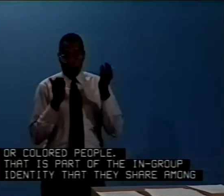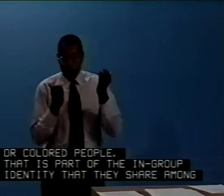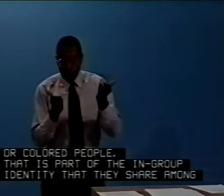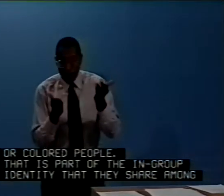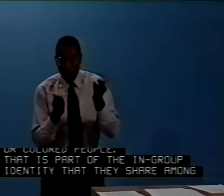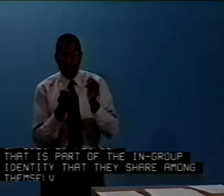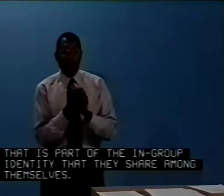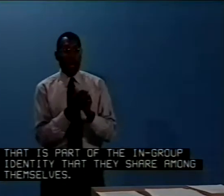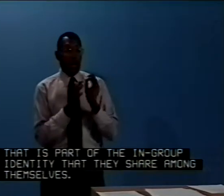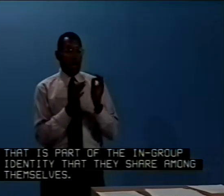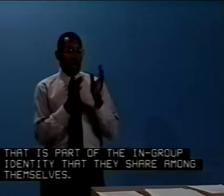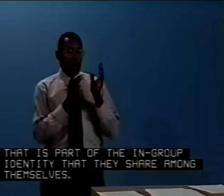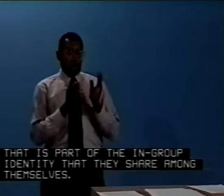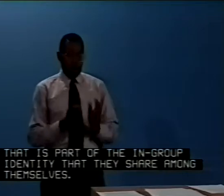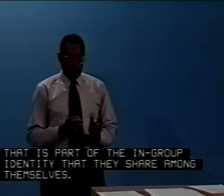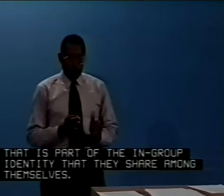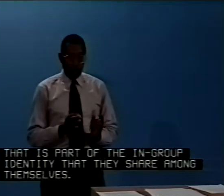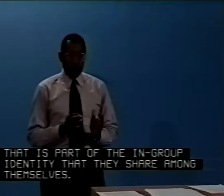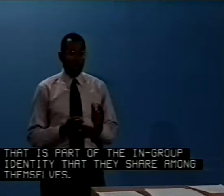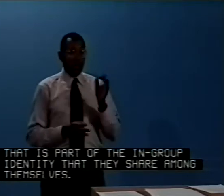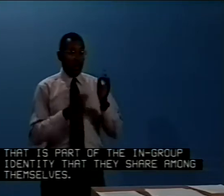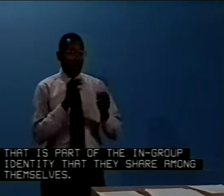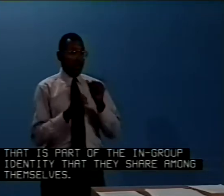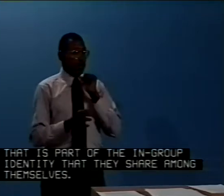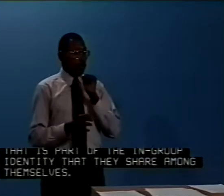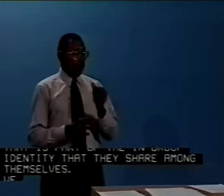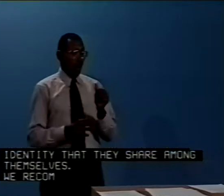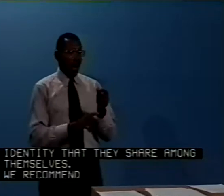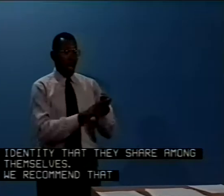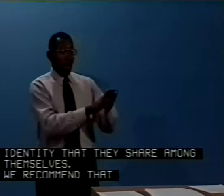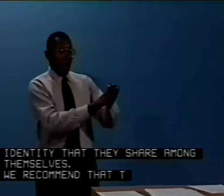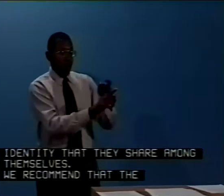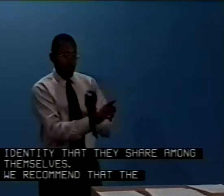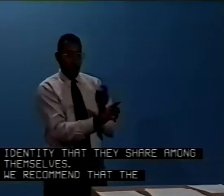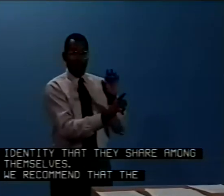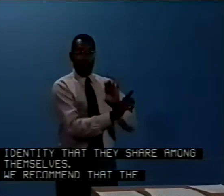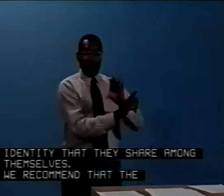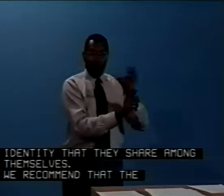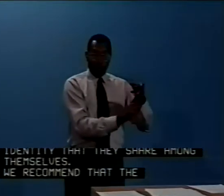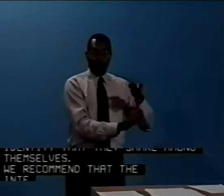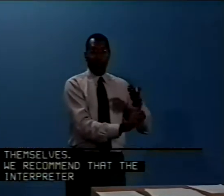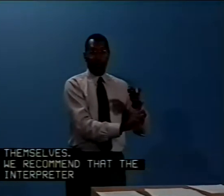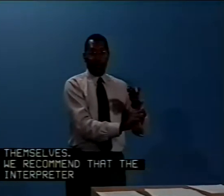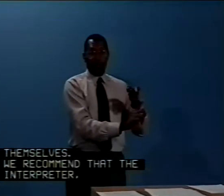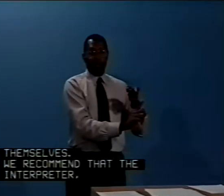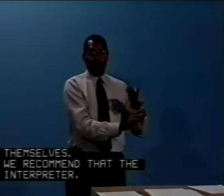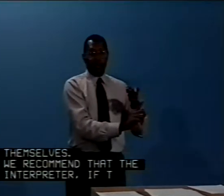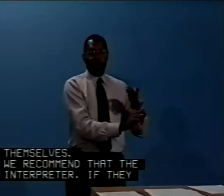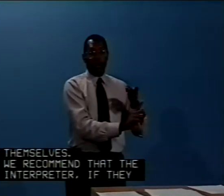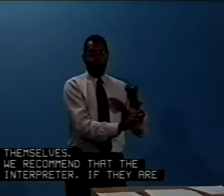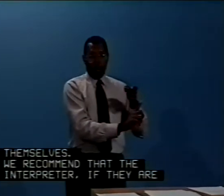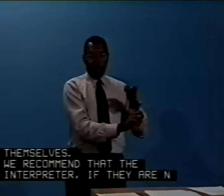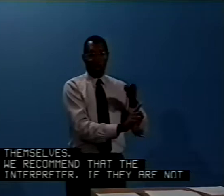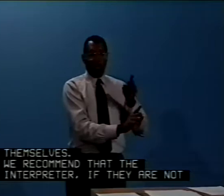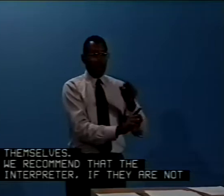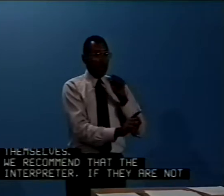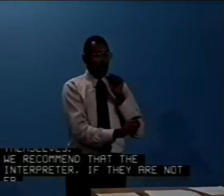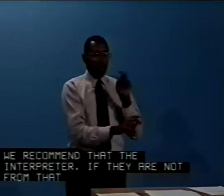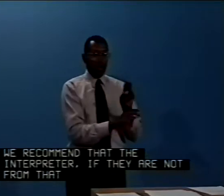We recommend that the interpreter, if they're not from that culture,